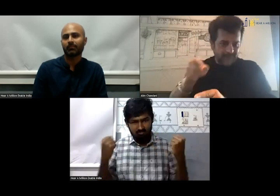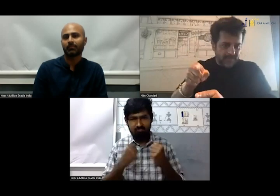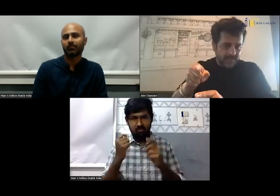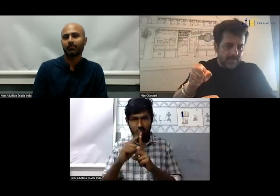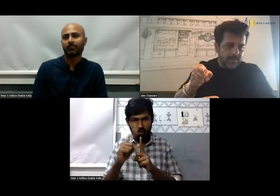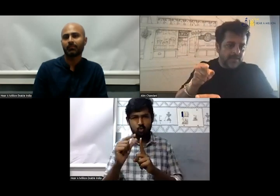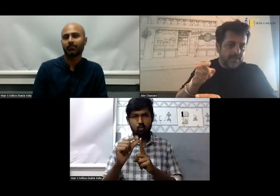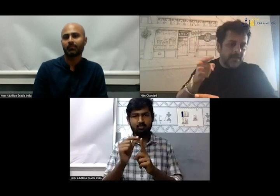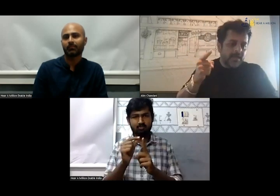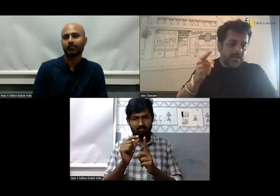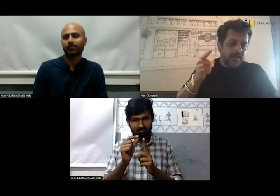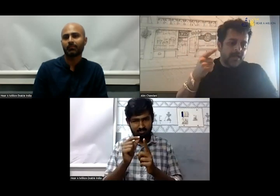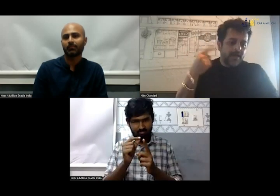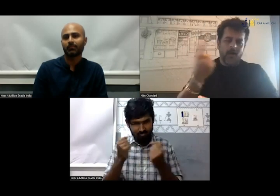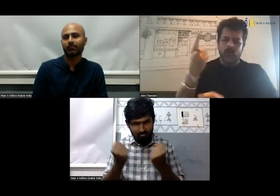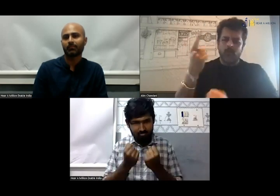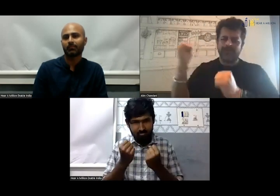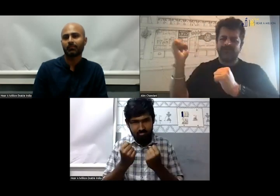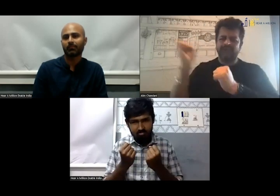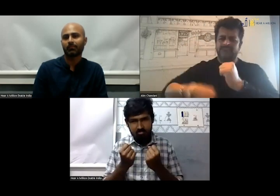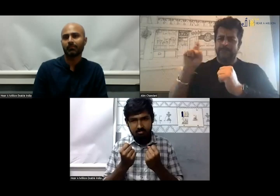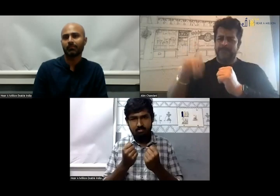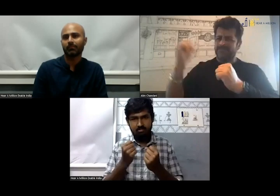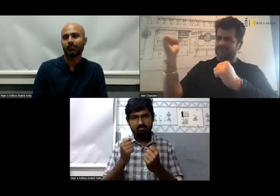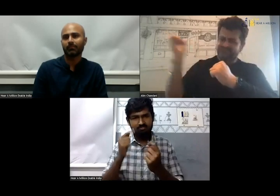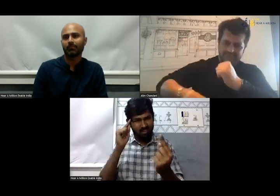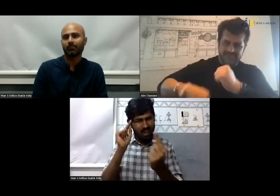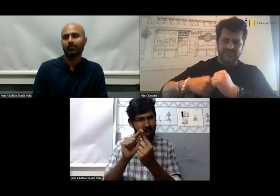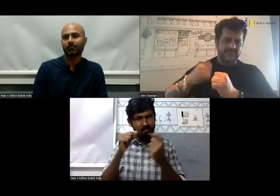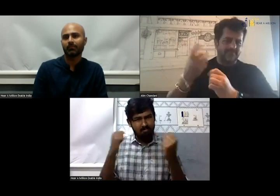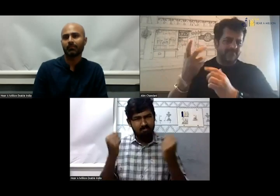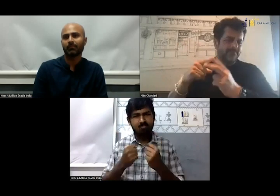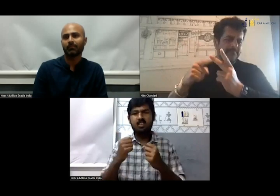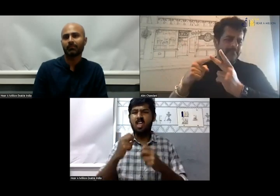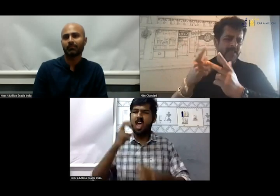she wanted to help and support other deaf people also.